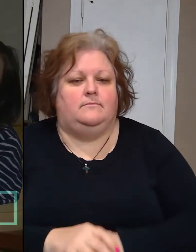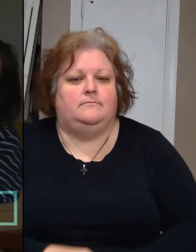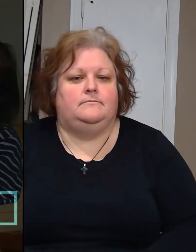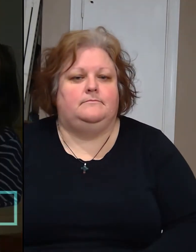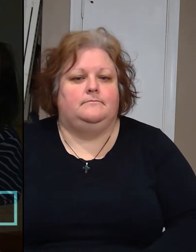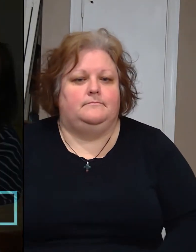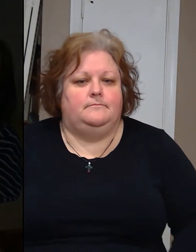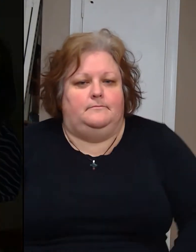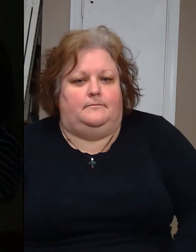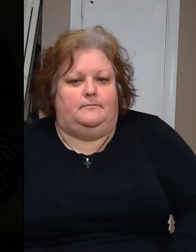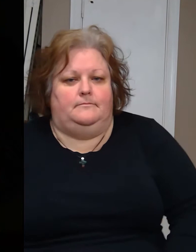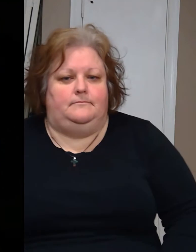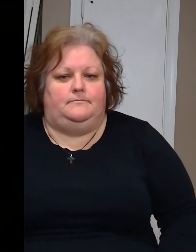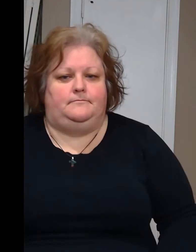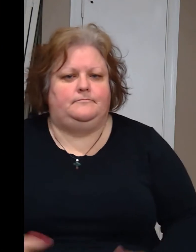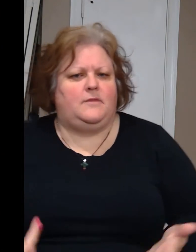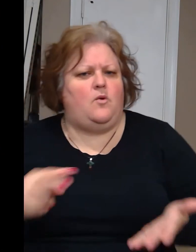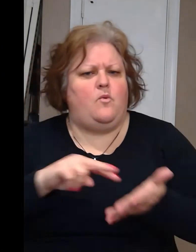Publishing.